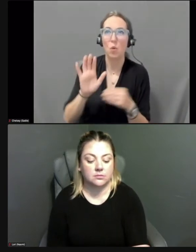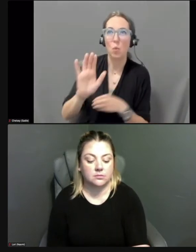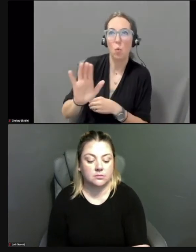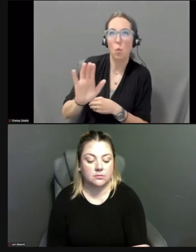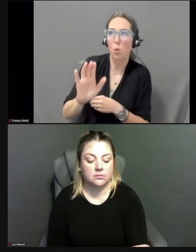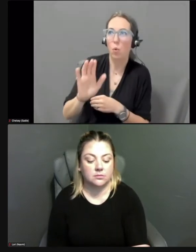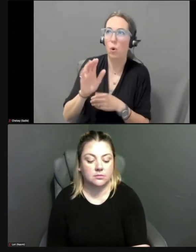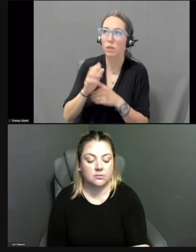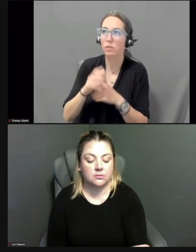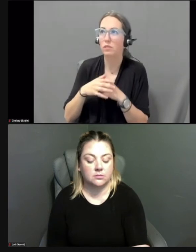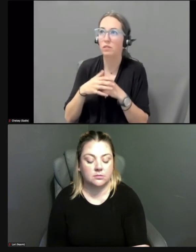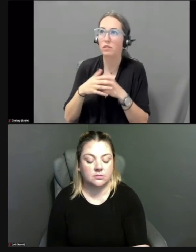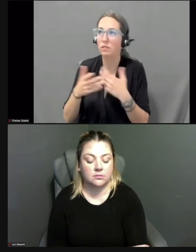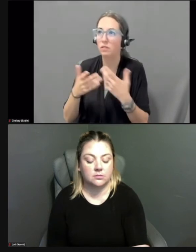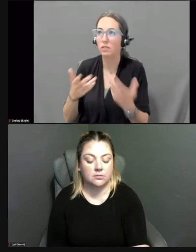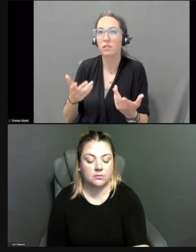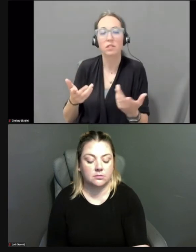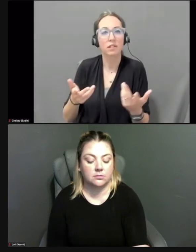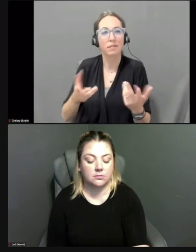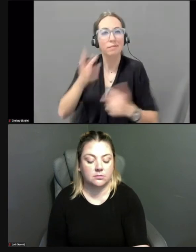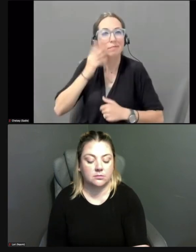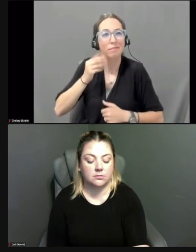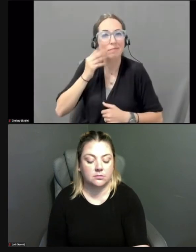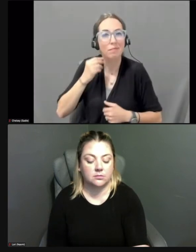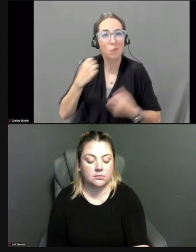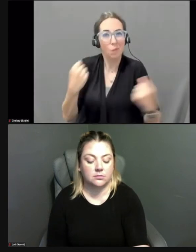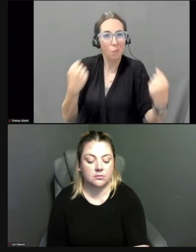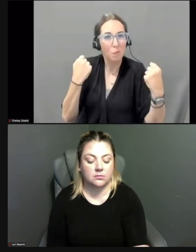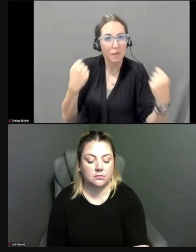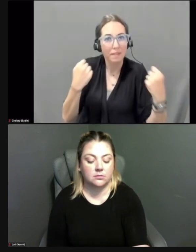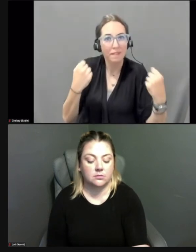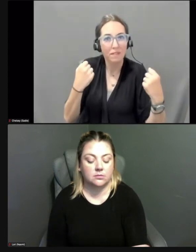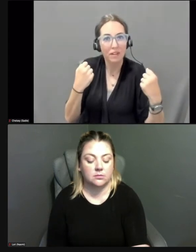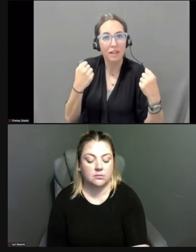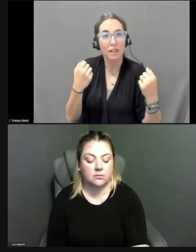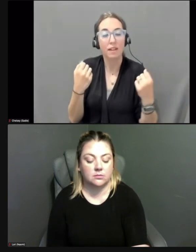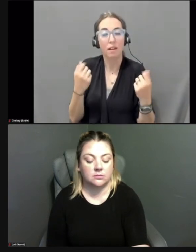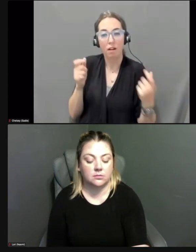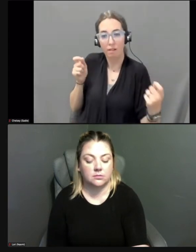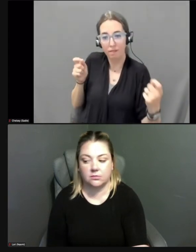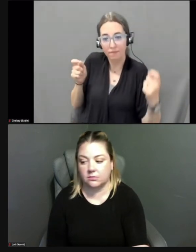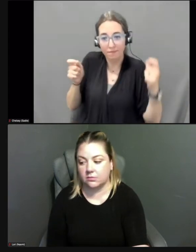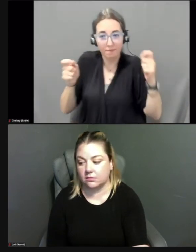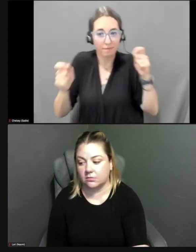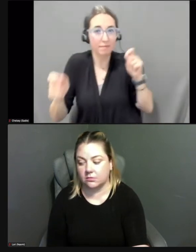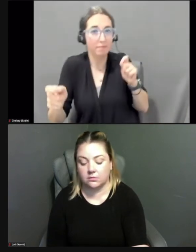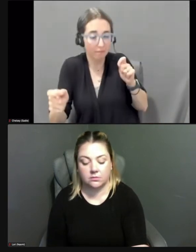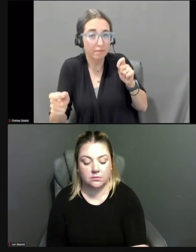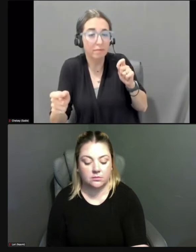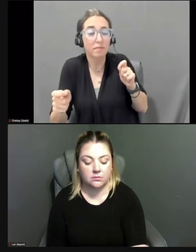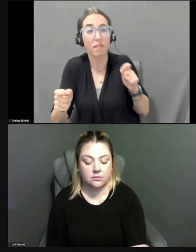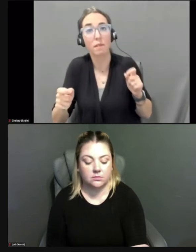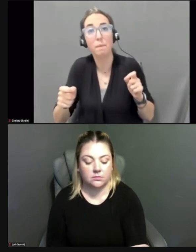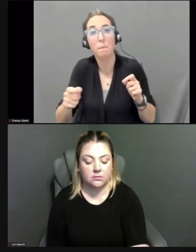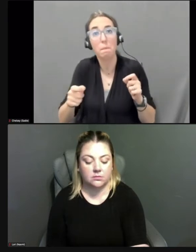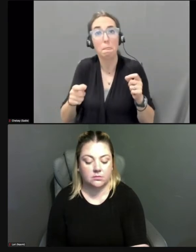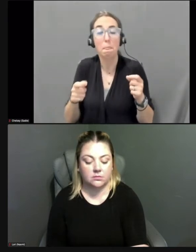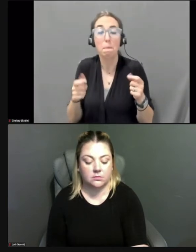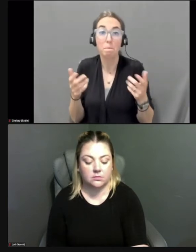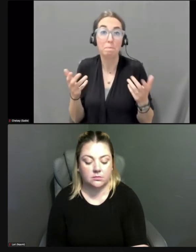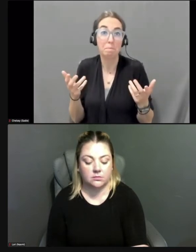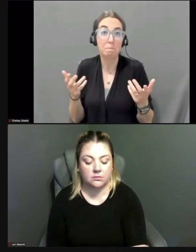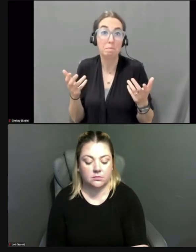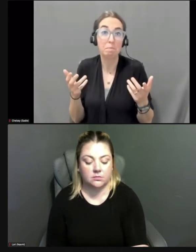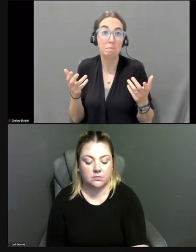introduction, I guess, to weightlifting and how that's changed over the years and stuff too. I think that can, like, a lot of that could be said